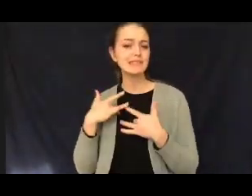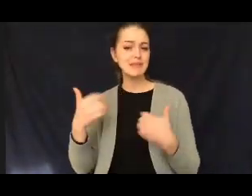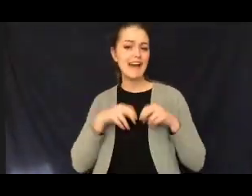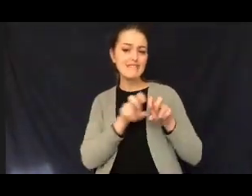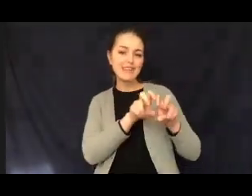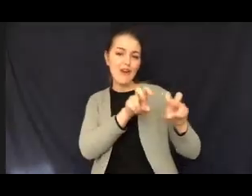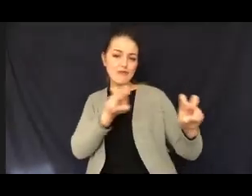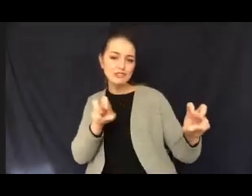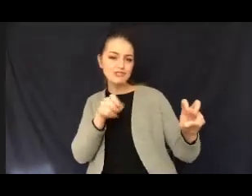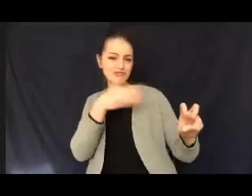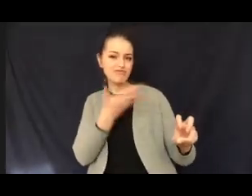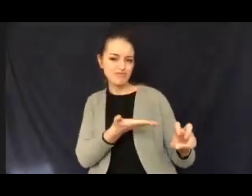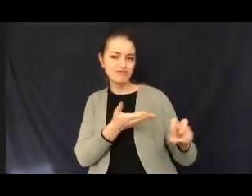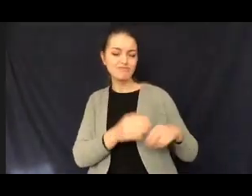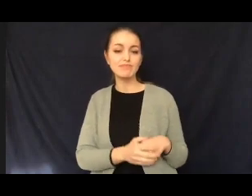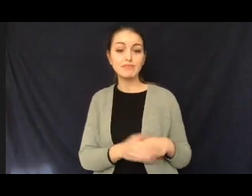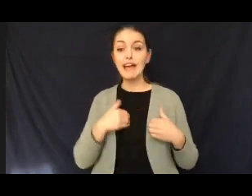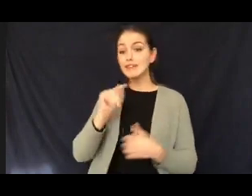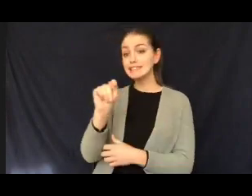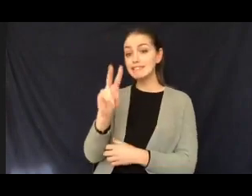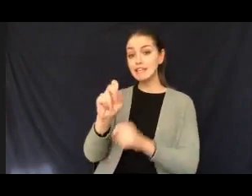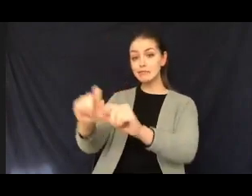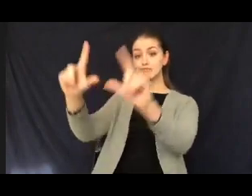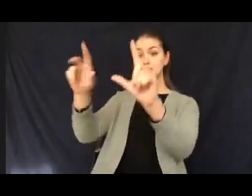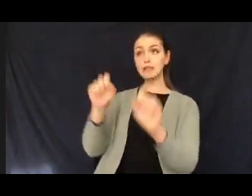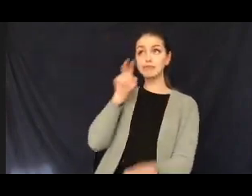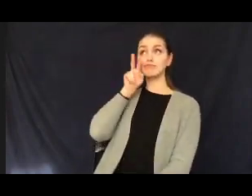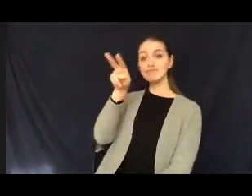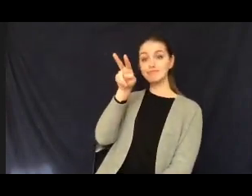here. We have a TV here that can watch.